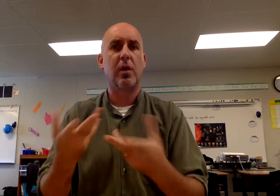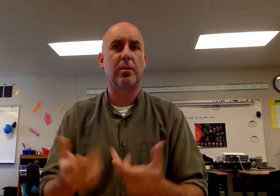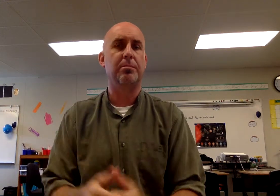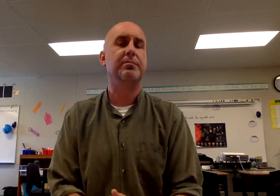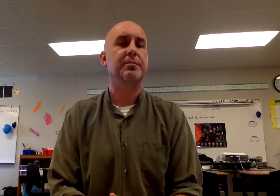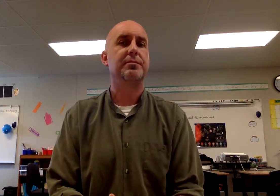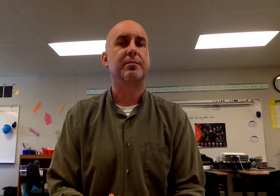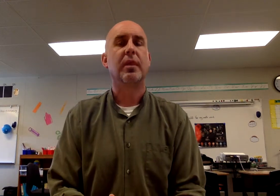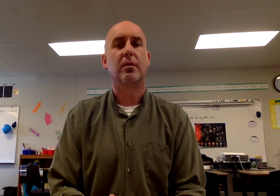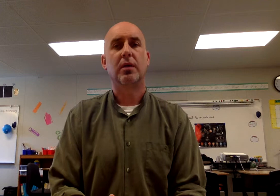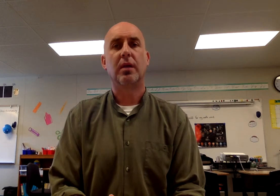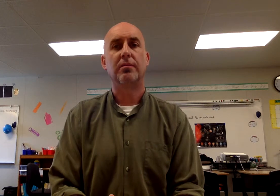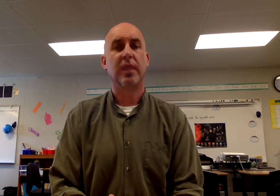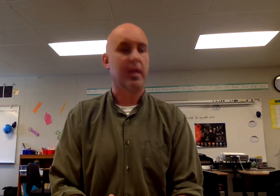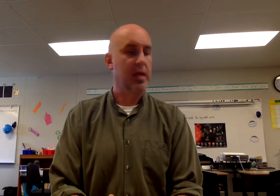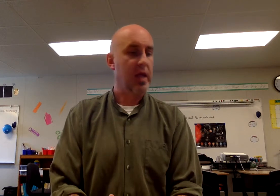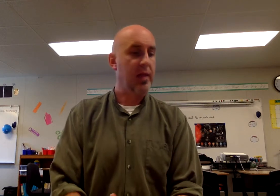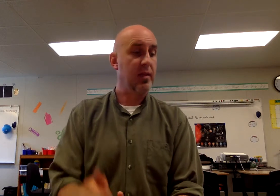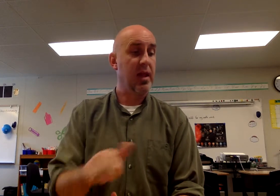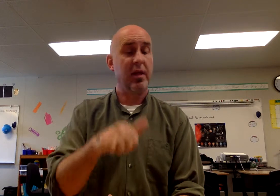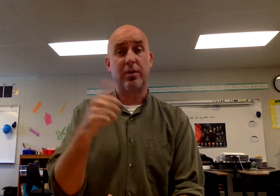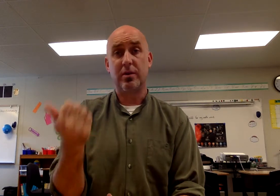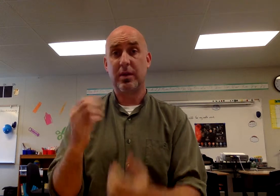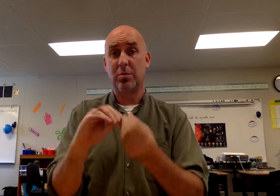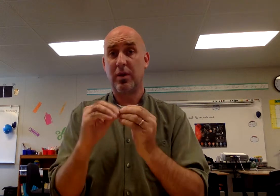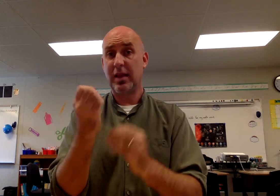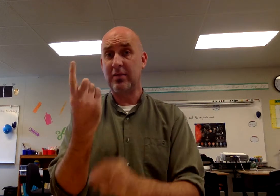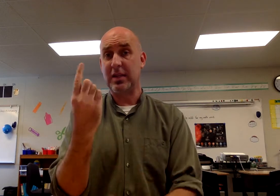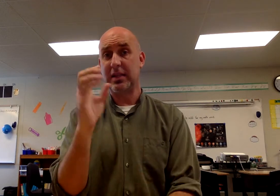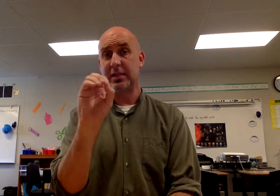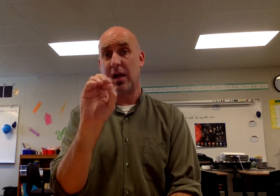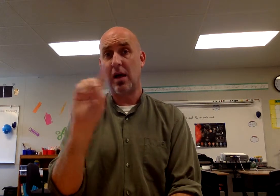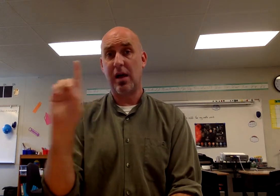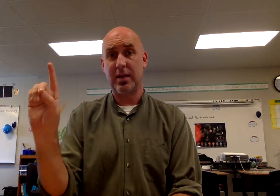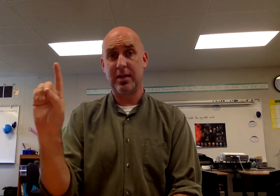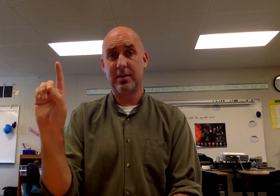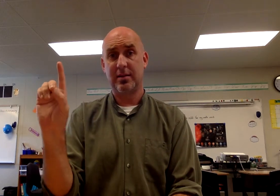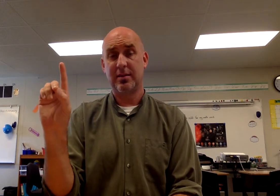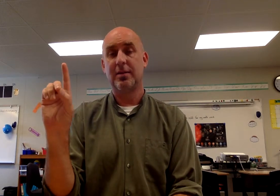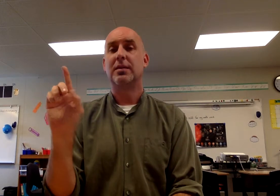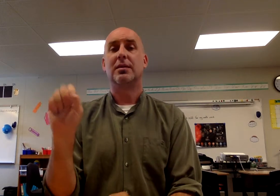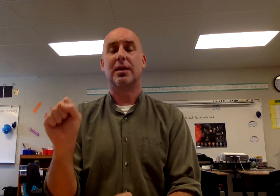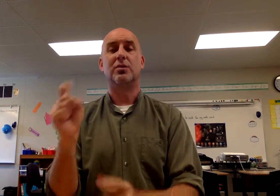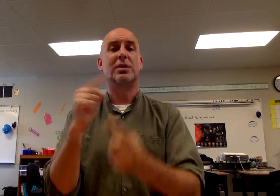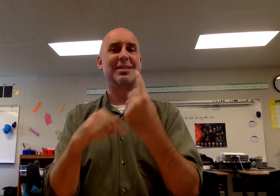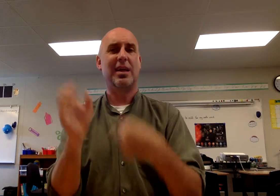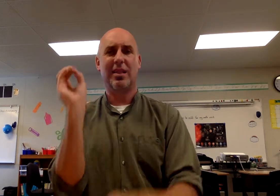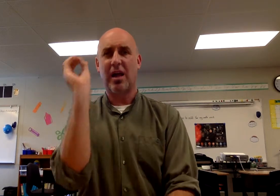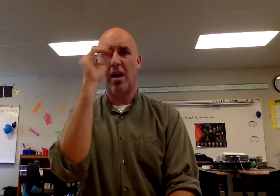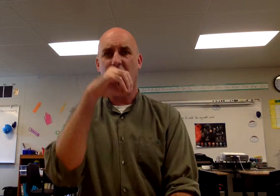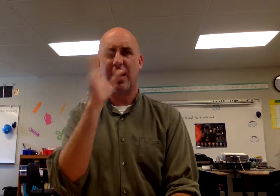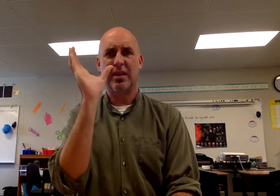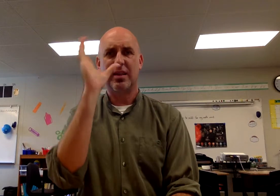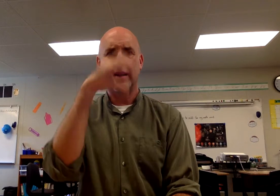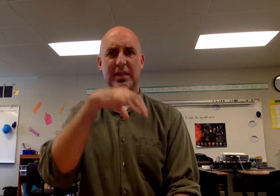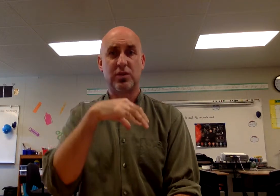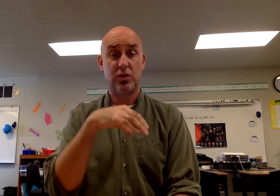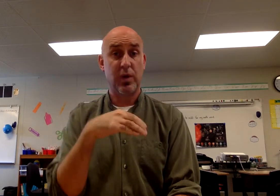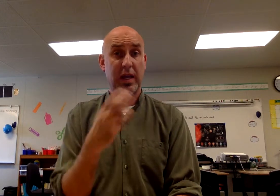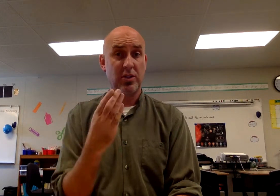them? Okay. And then the other, number 11, is odd. And you could sign like odd, like